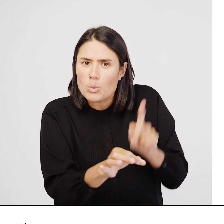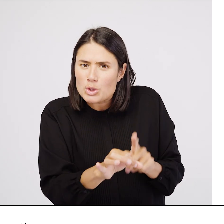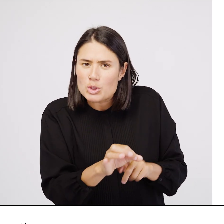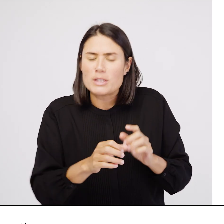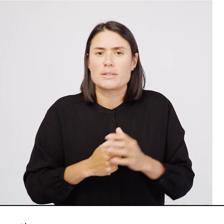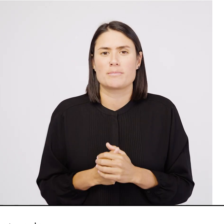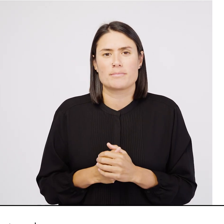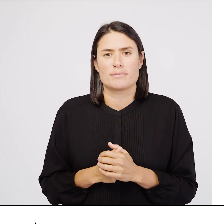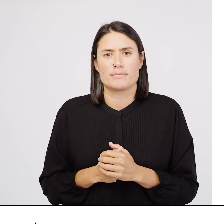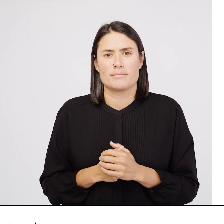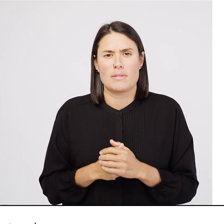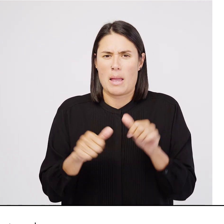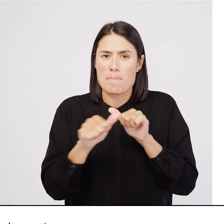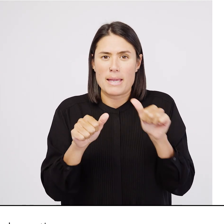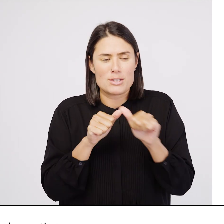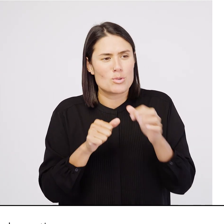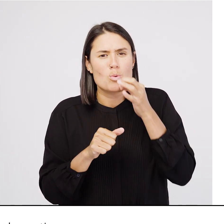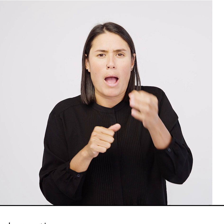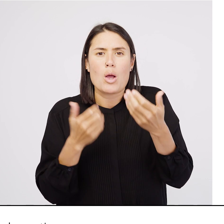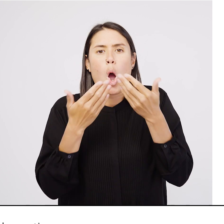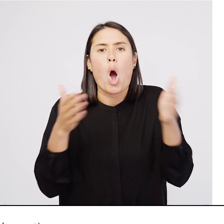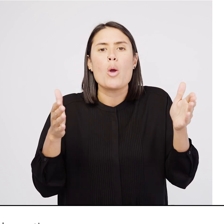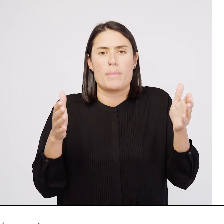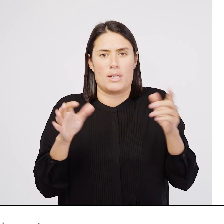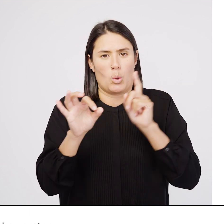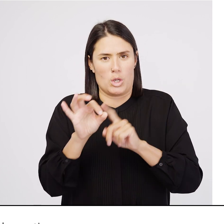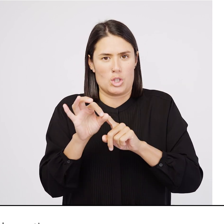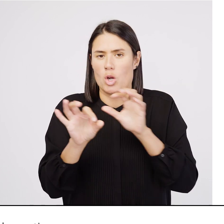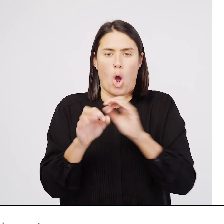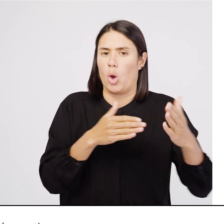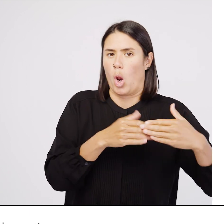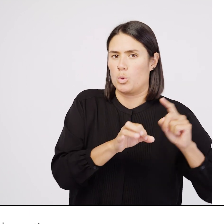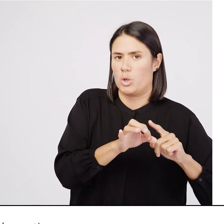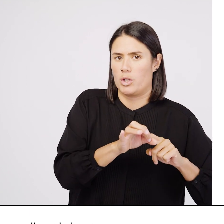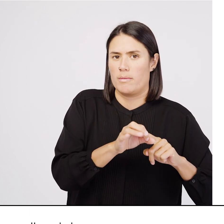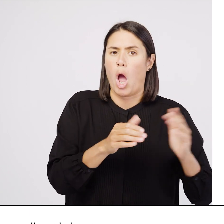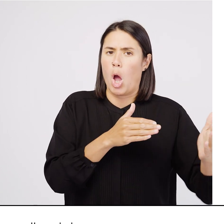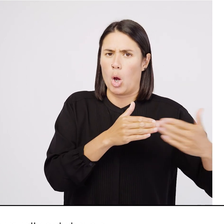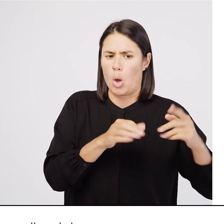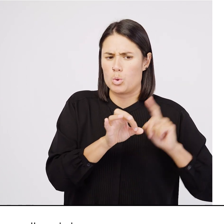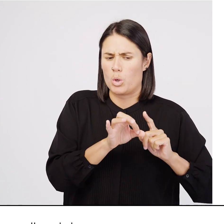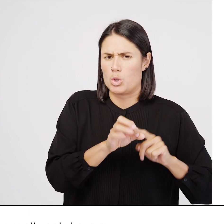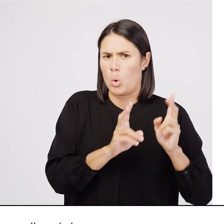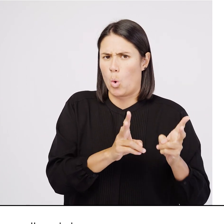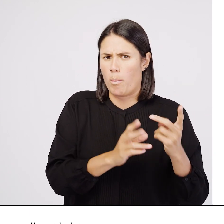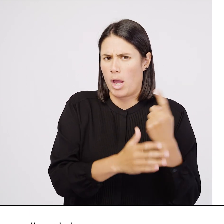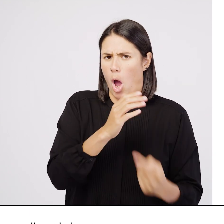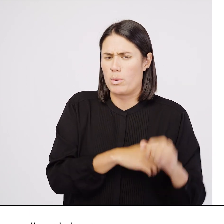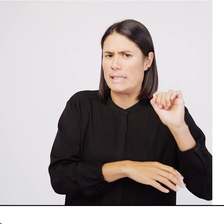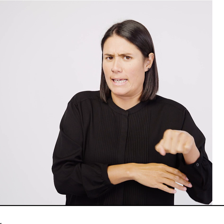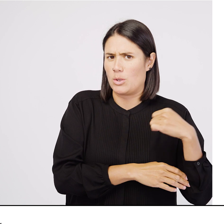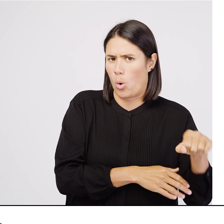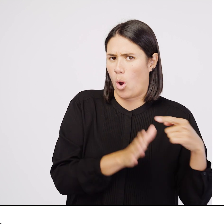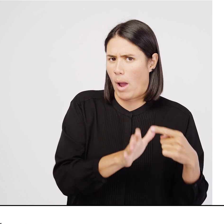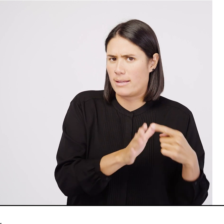questions. It is better to ask an open-ended question than a closed question. A closed question can usually only have